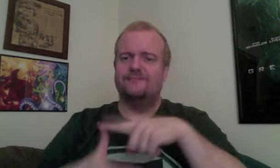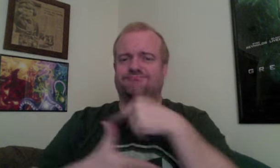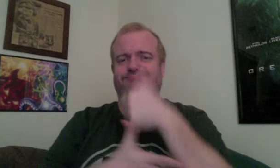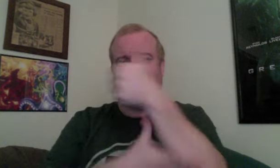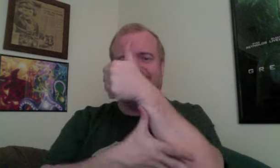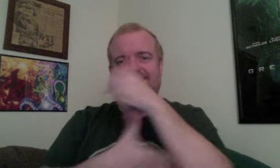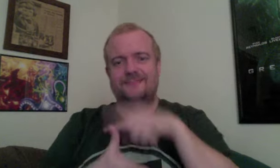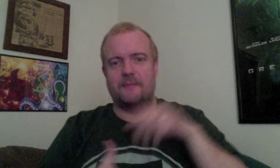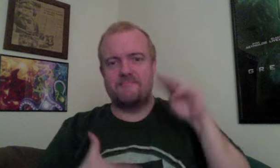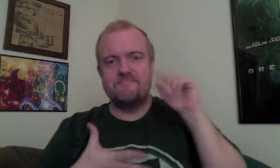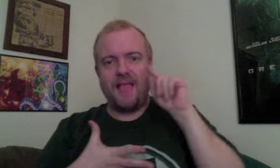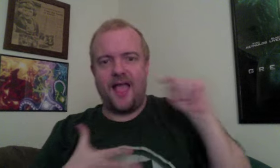nearby bush to combust.